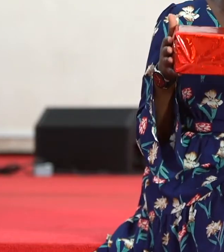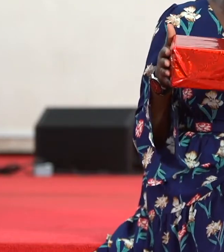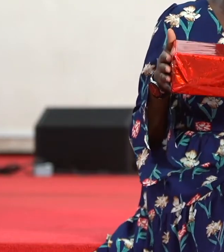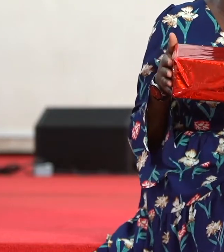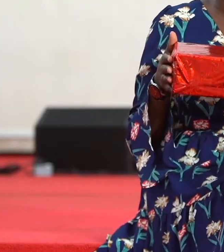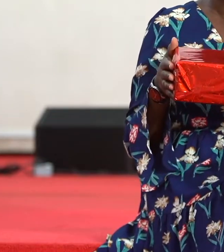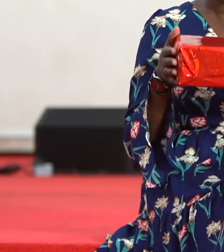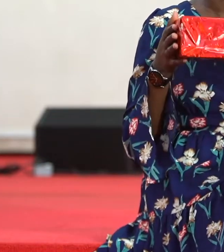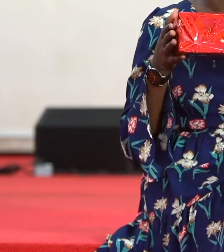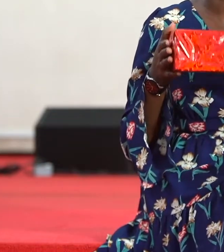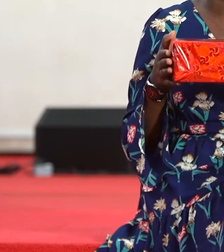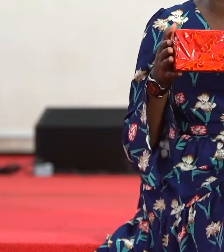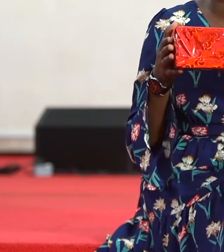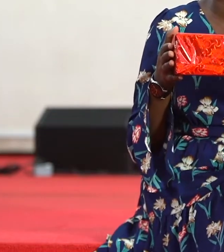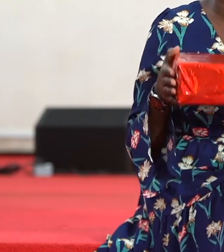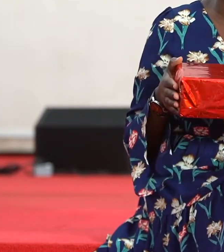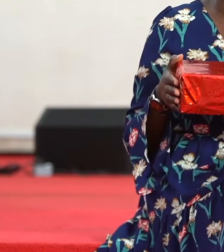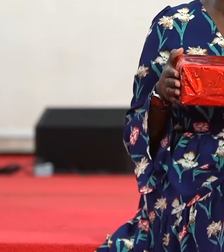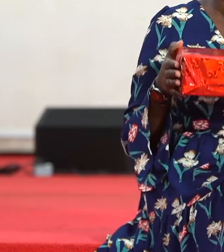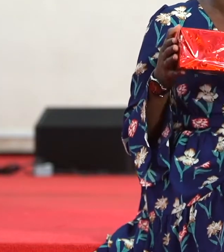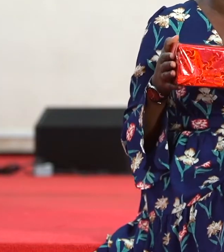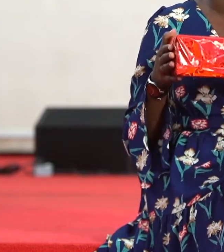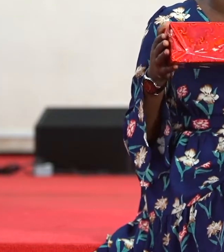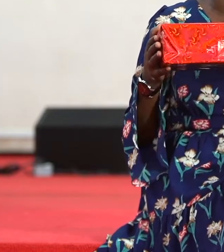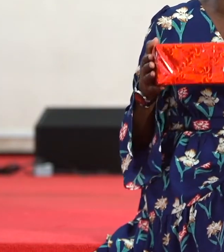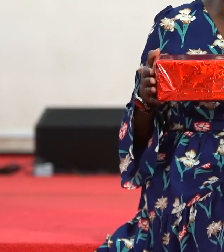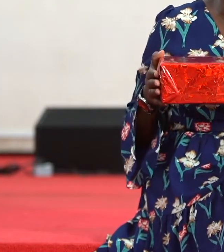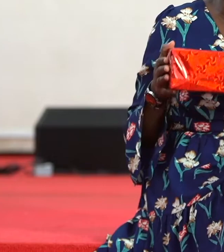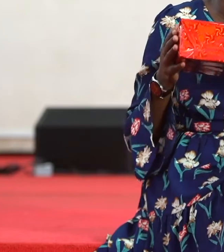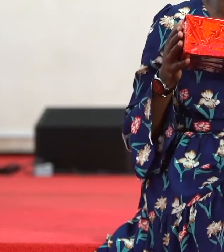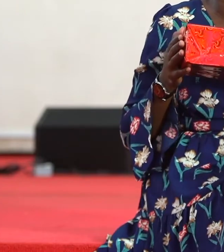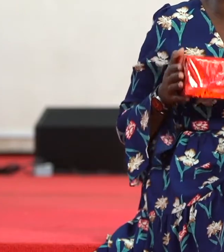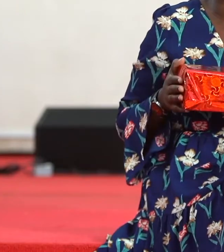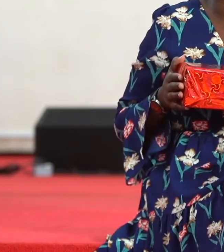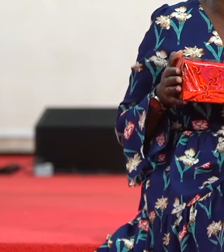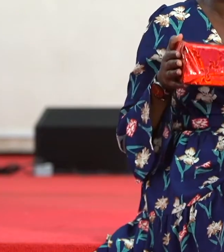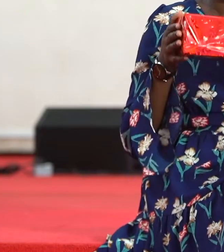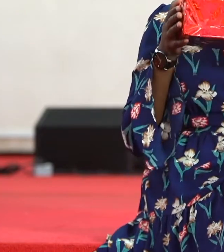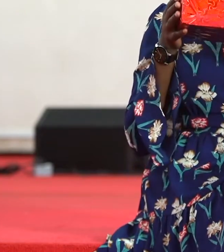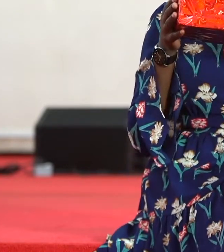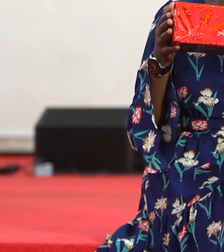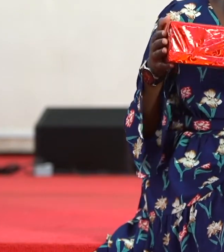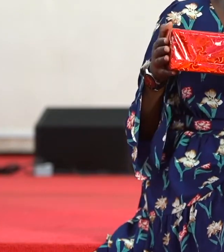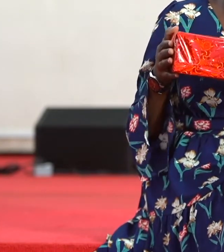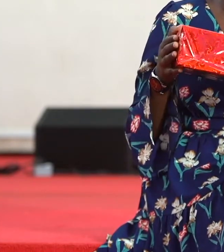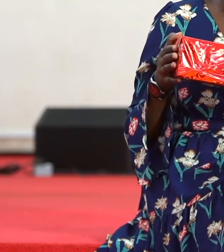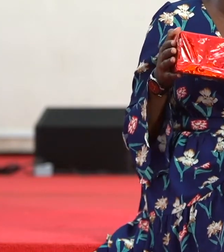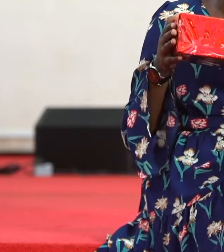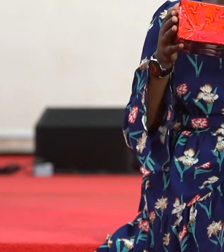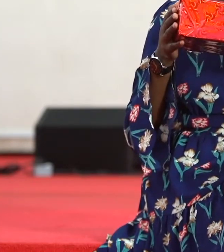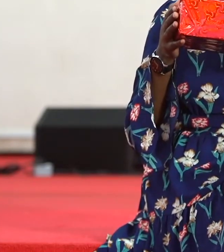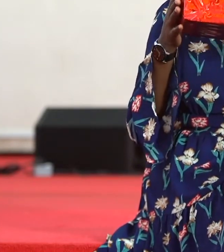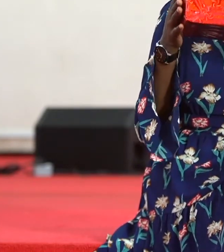this gift and you don't open it, then there is no way you can enjoy the goodness which